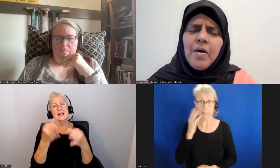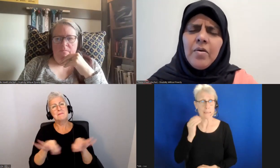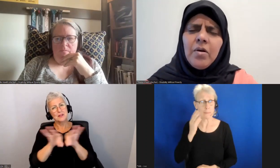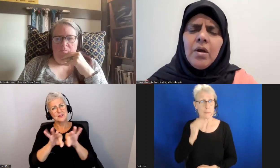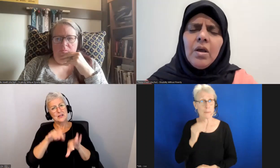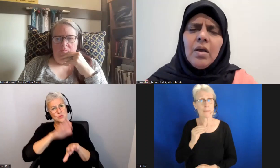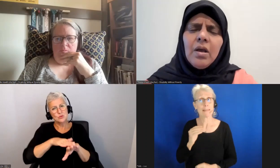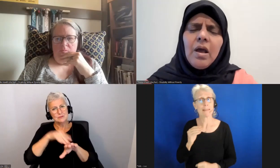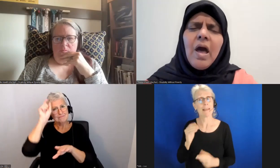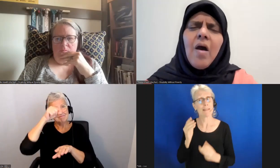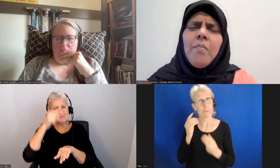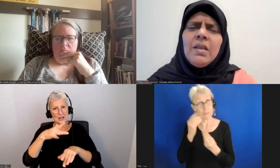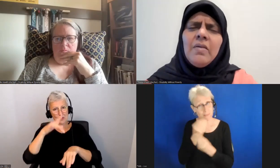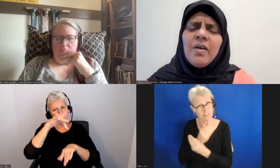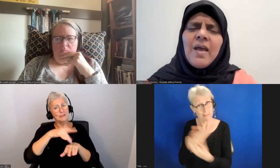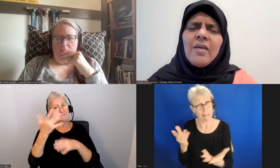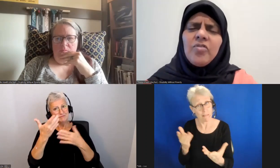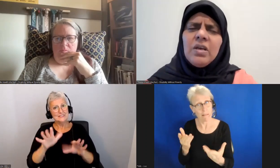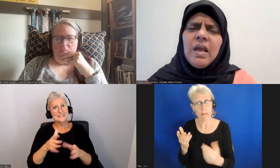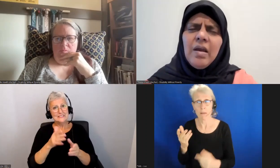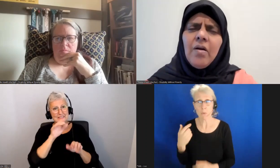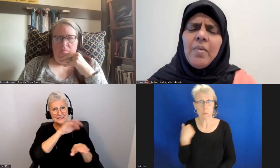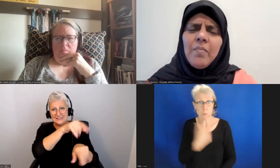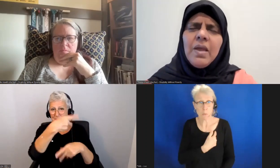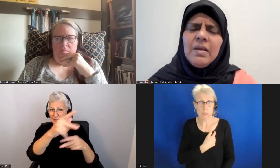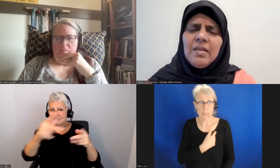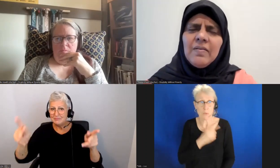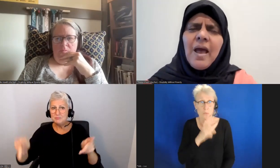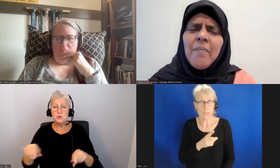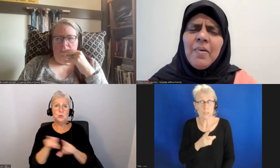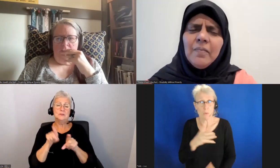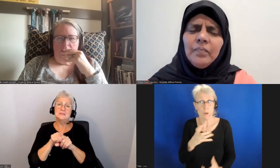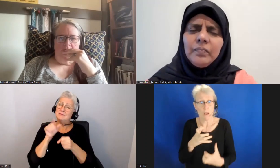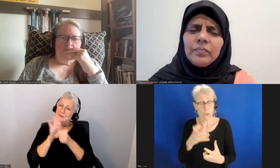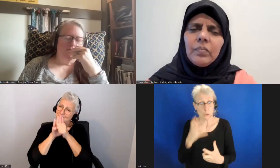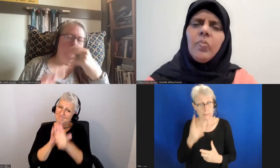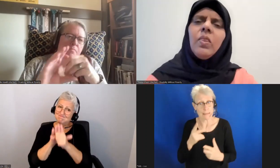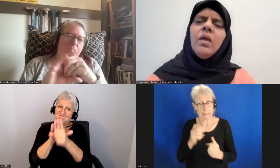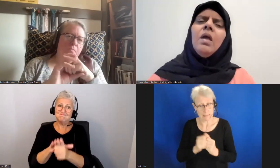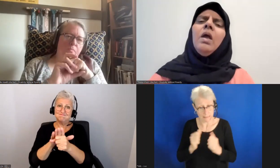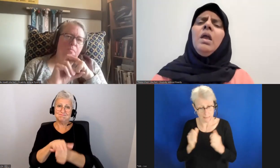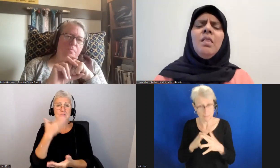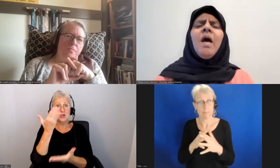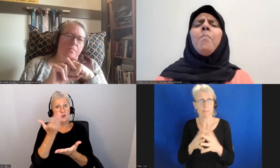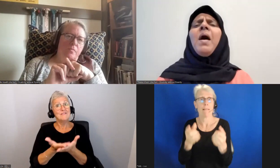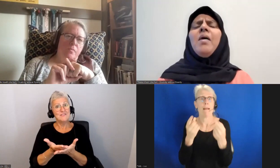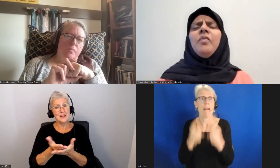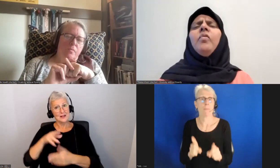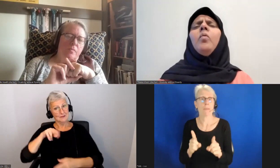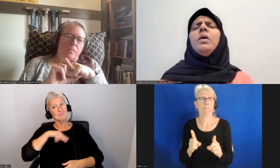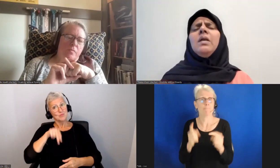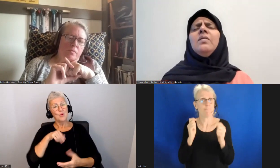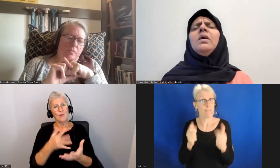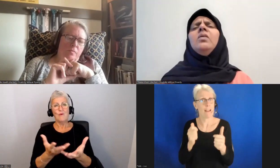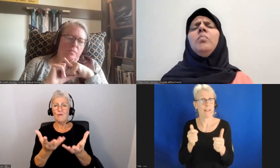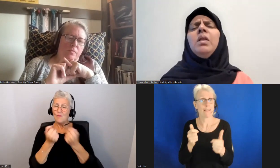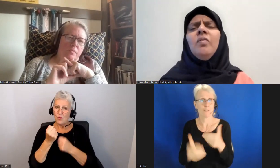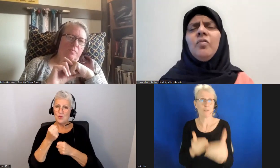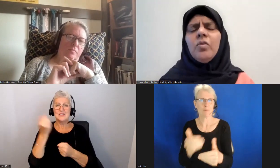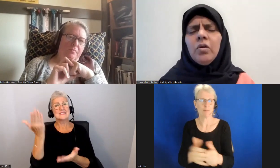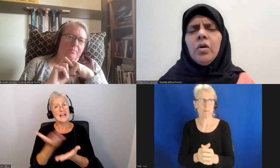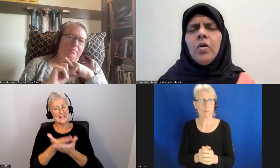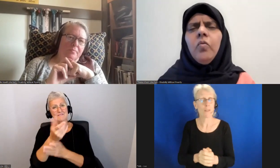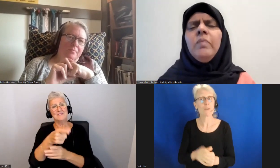impressing upon her how many of us actually care about making this happen. In that path of orienting a